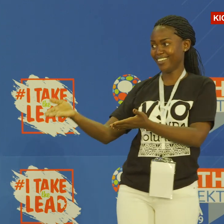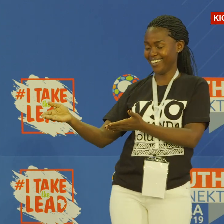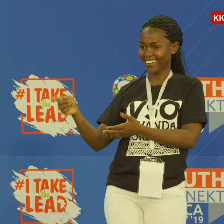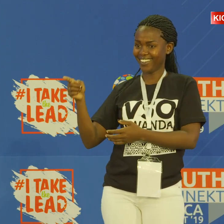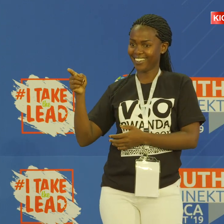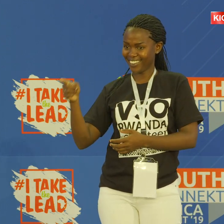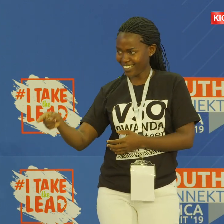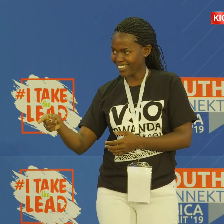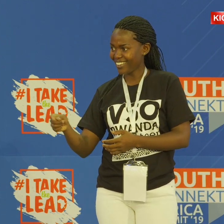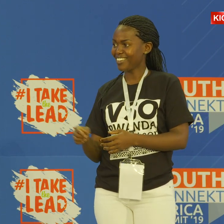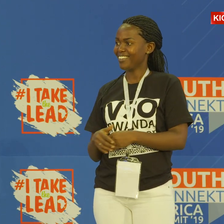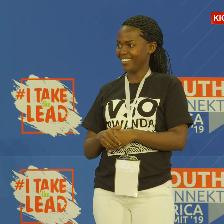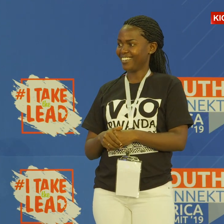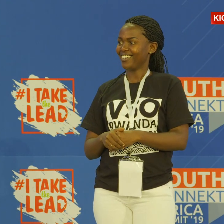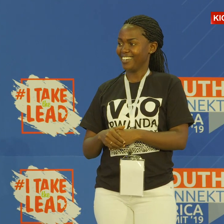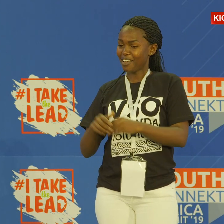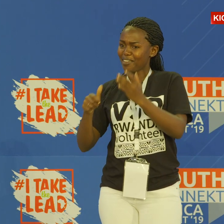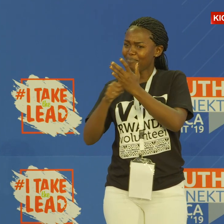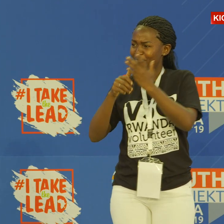an example world figure,